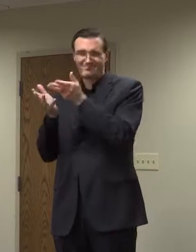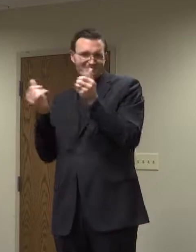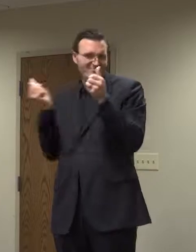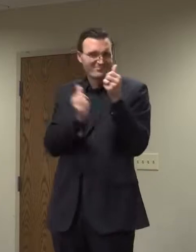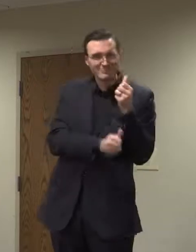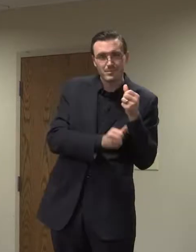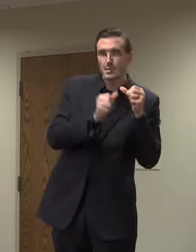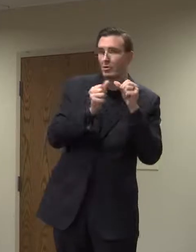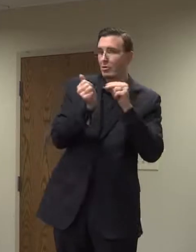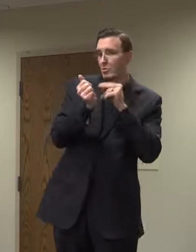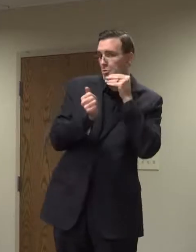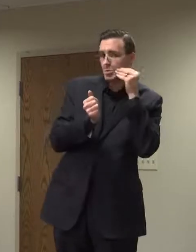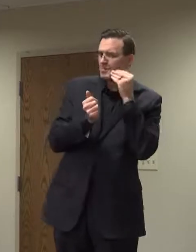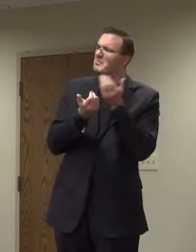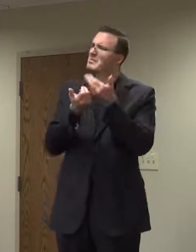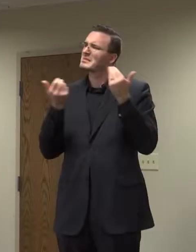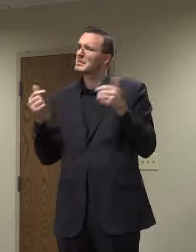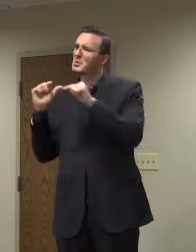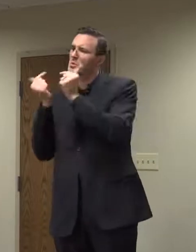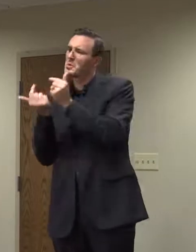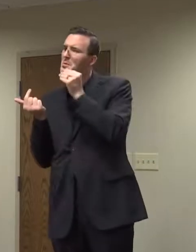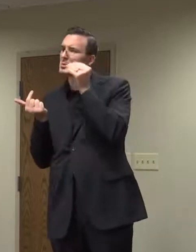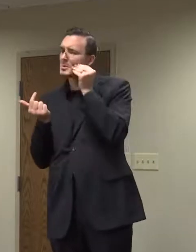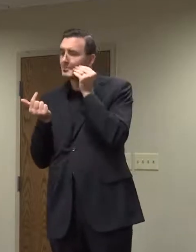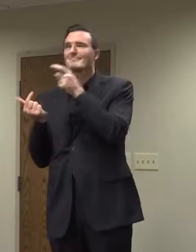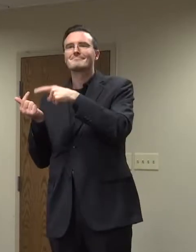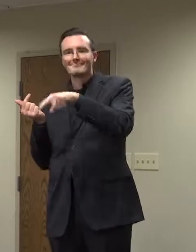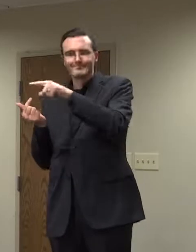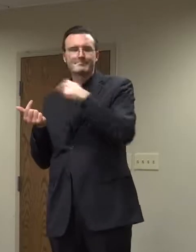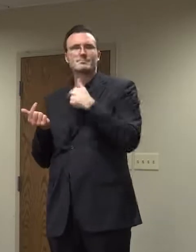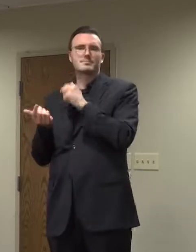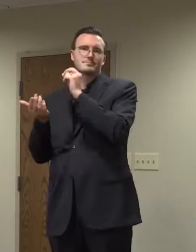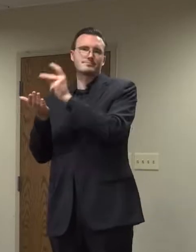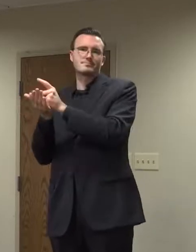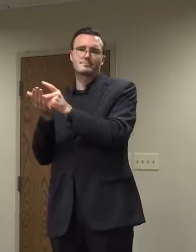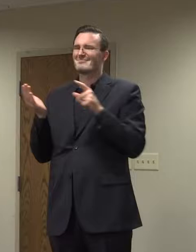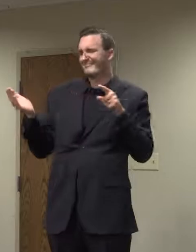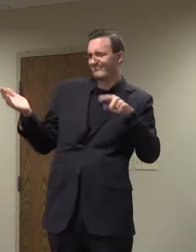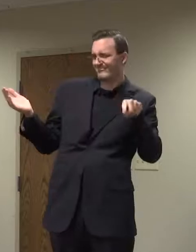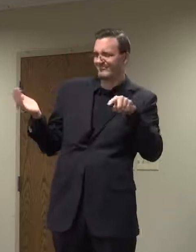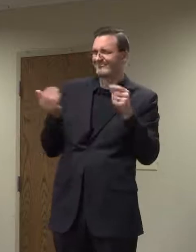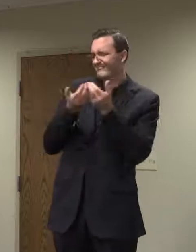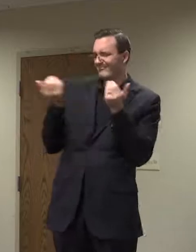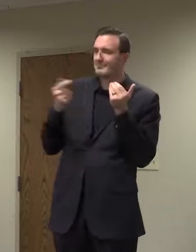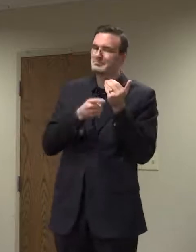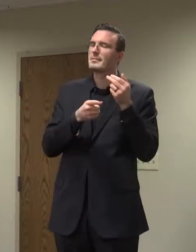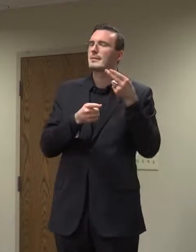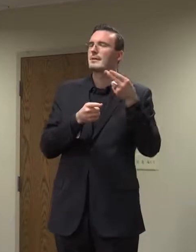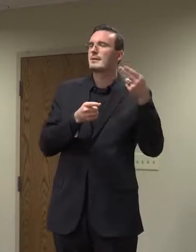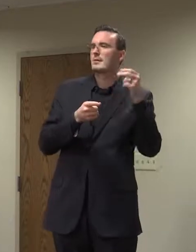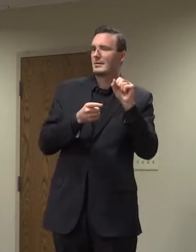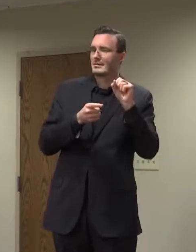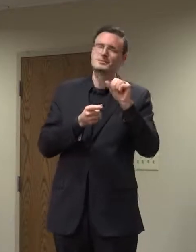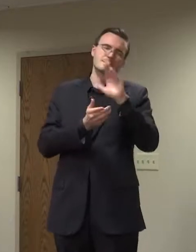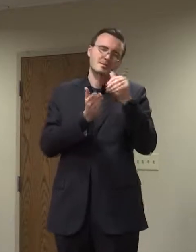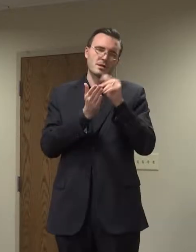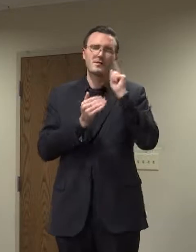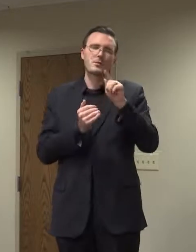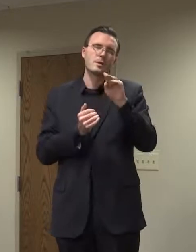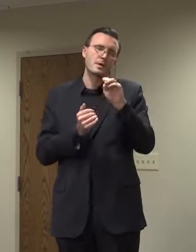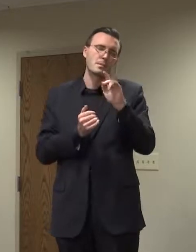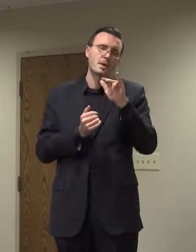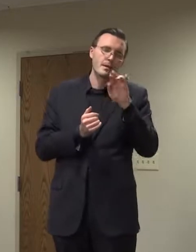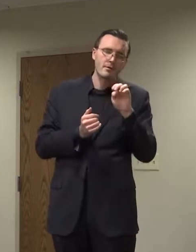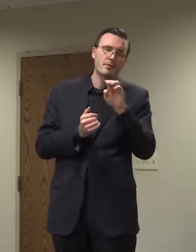long-term care facilities are also receiving test kits through what we call HHS or the CMS Centers for Medicare and Medicaid so that they can provide